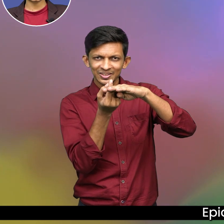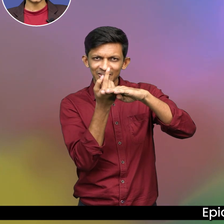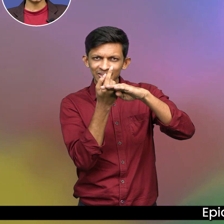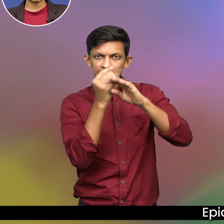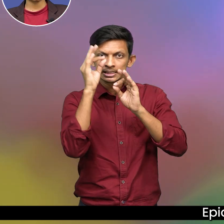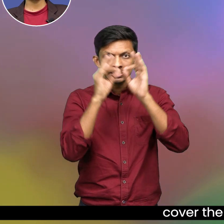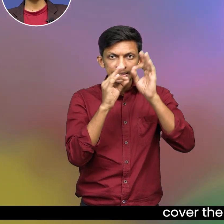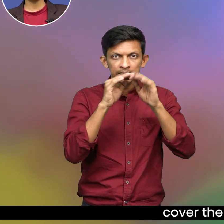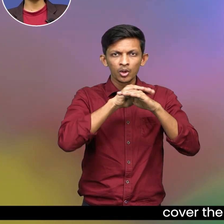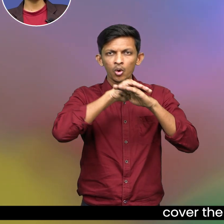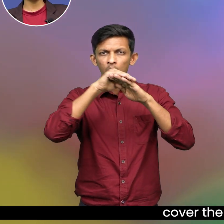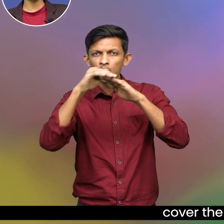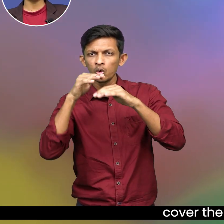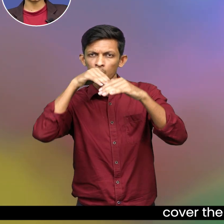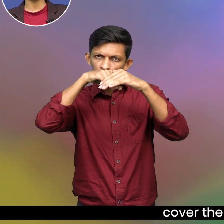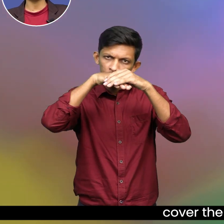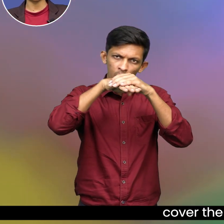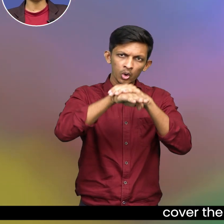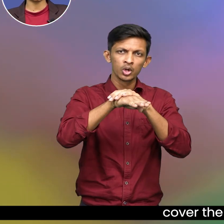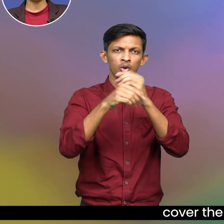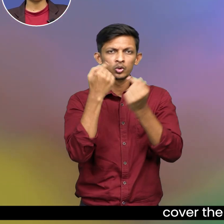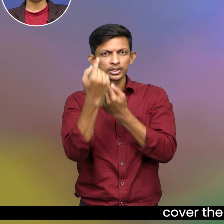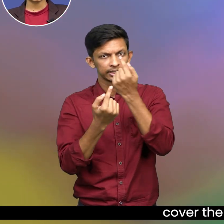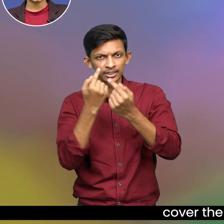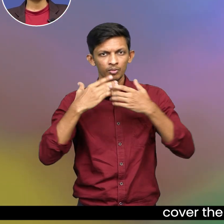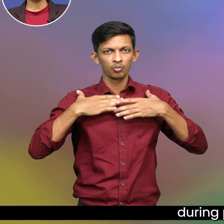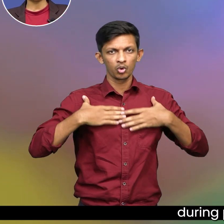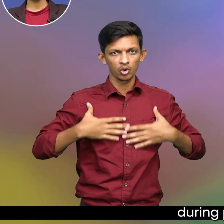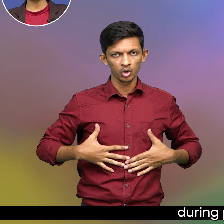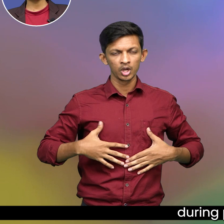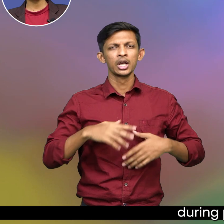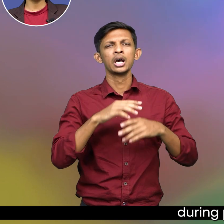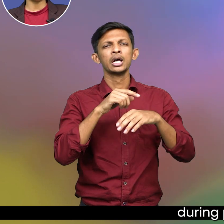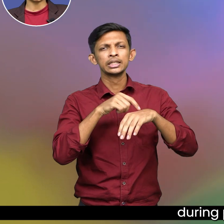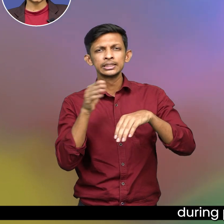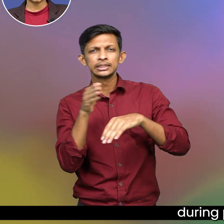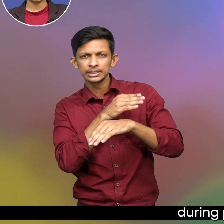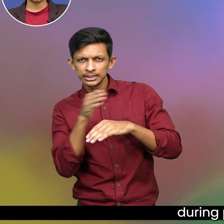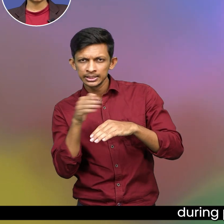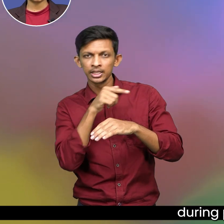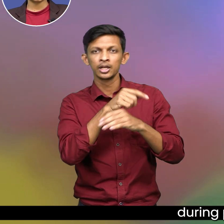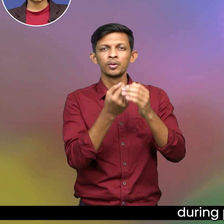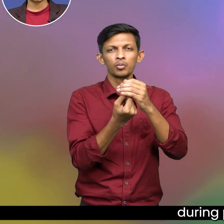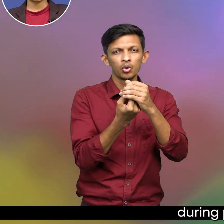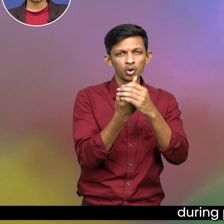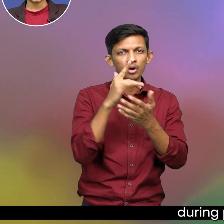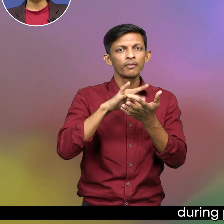Epidermal cells cover the entire plant body during primary growth,